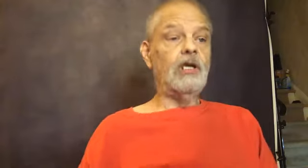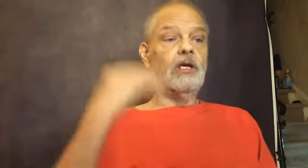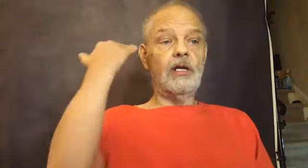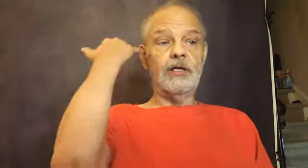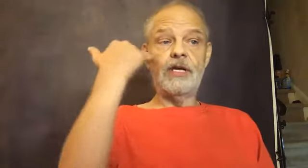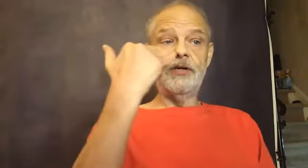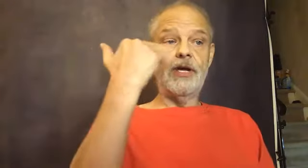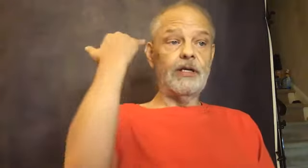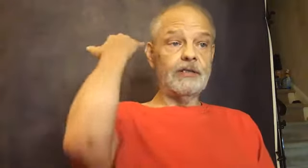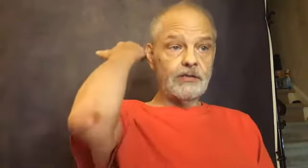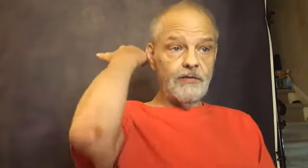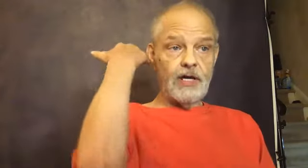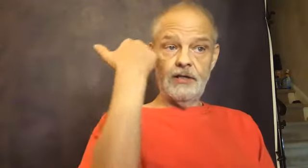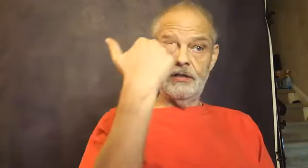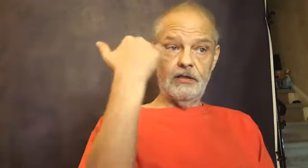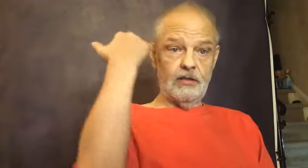And notice how your head is divided